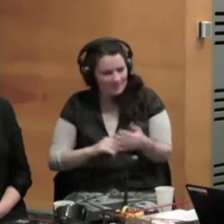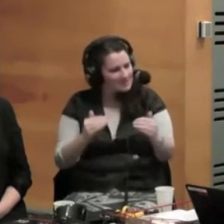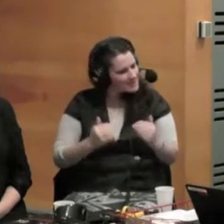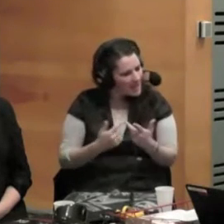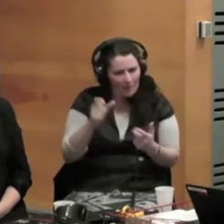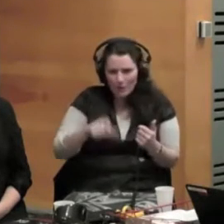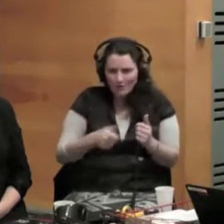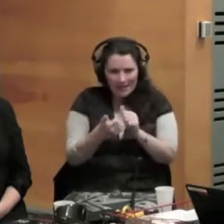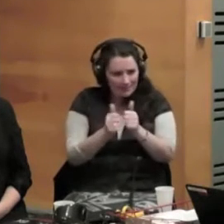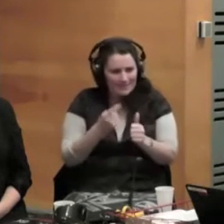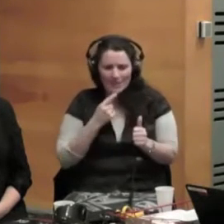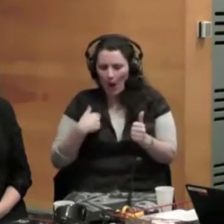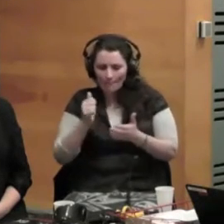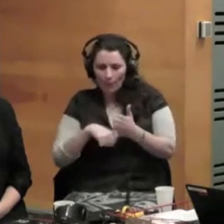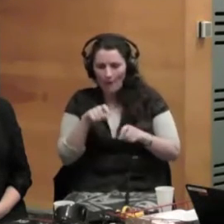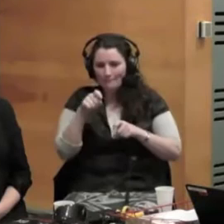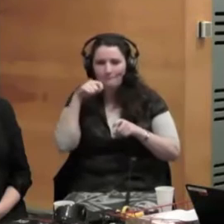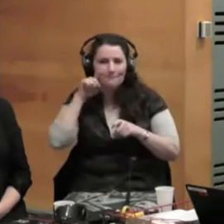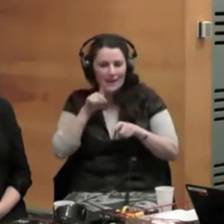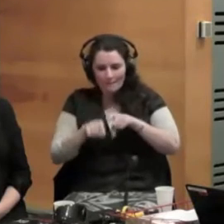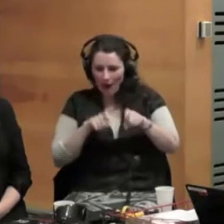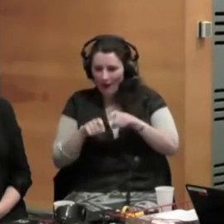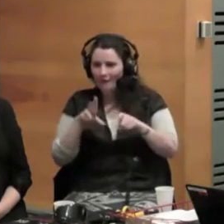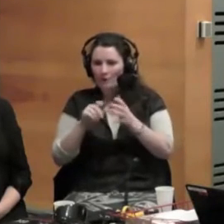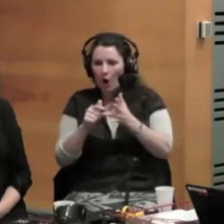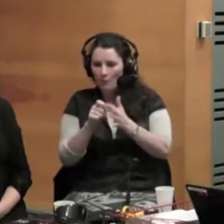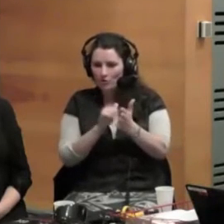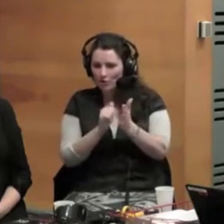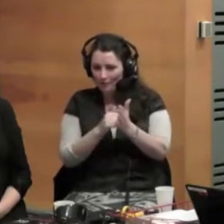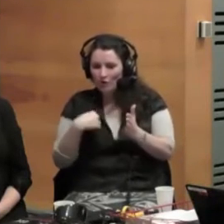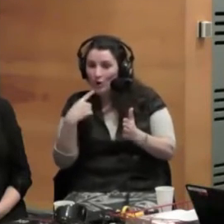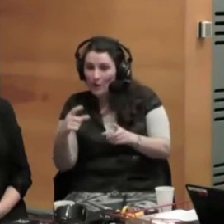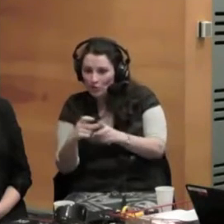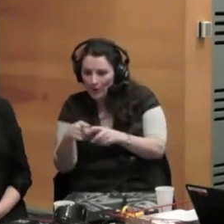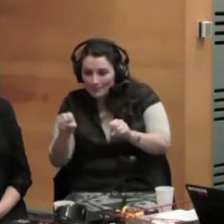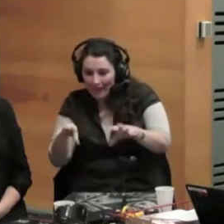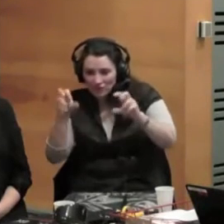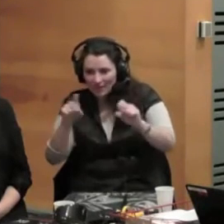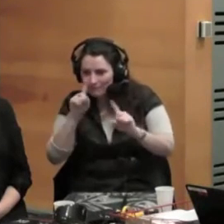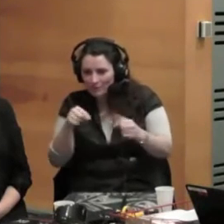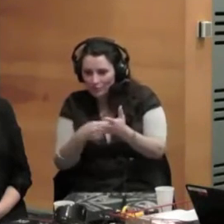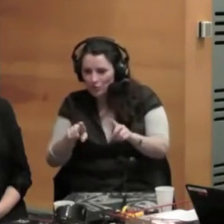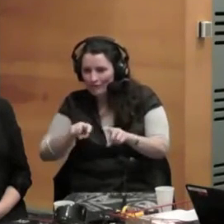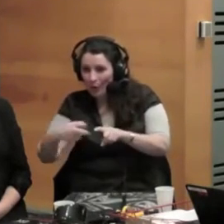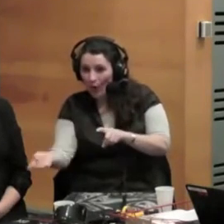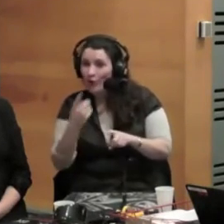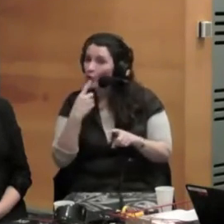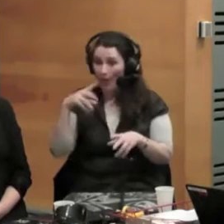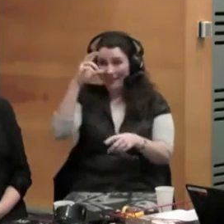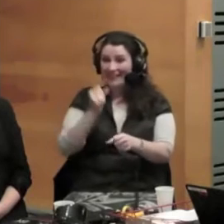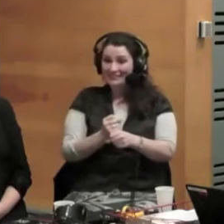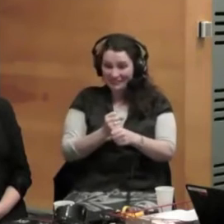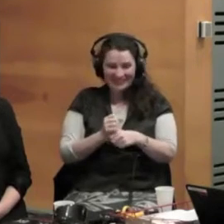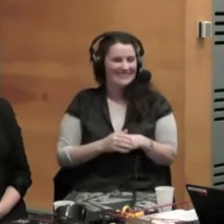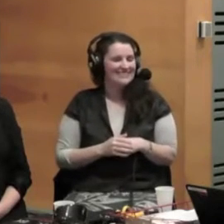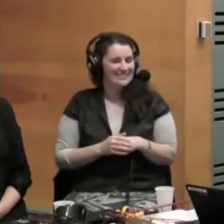told her it was magic and it couldn't fall over, and she just got on and rode perfectly. There you go. Good mental strategies. My 10-year-old absolutely refuses to